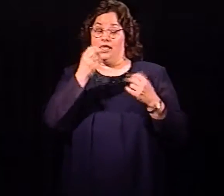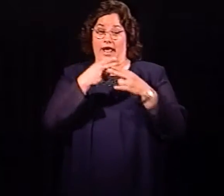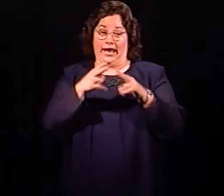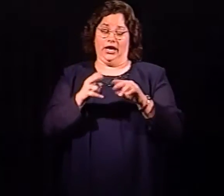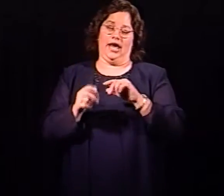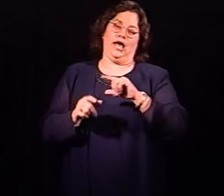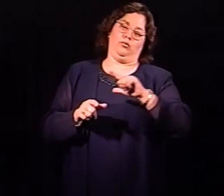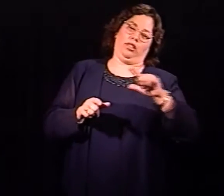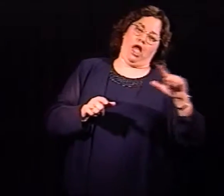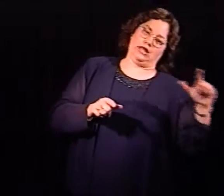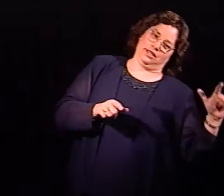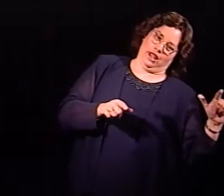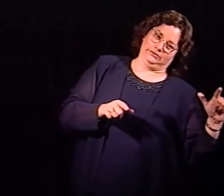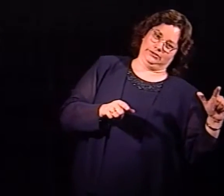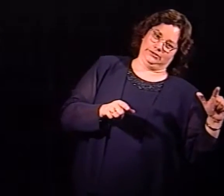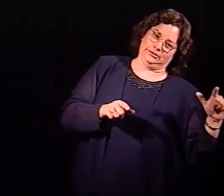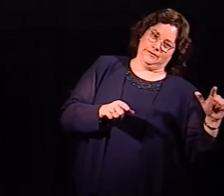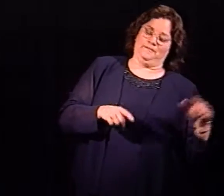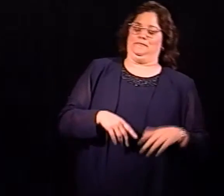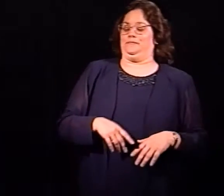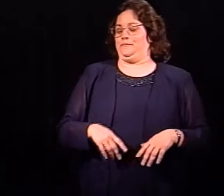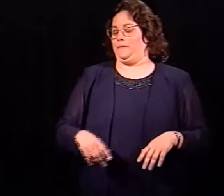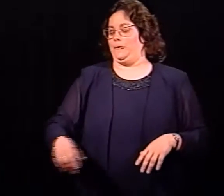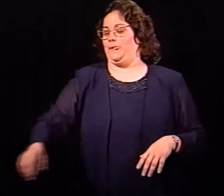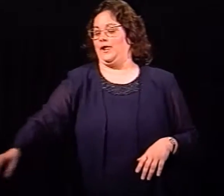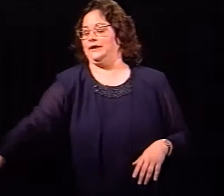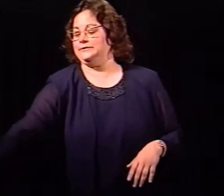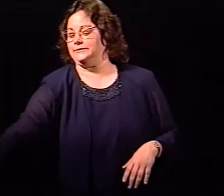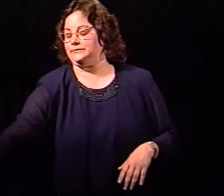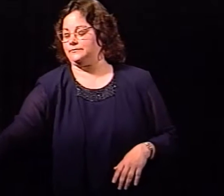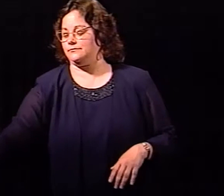As you eat the egg, recline to your left.